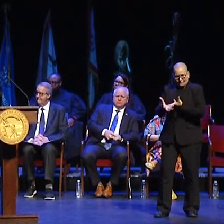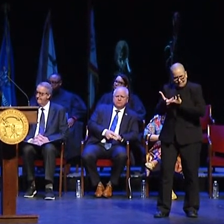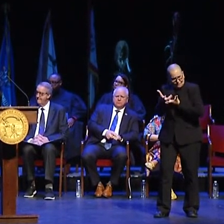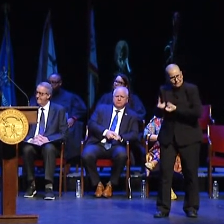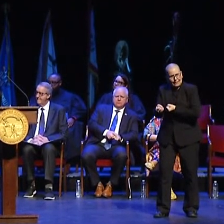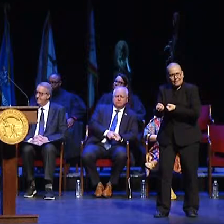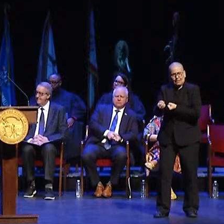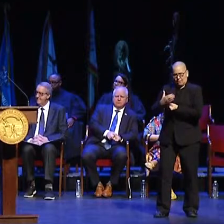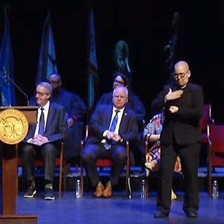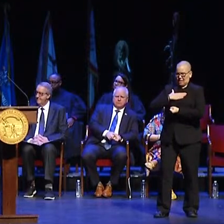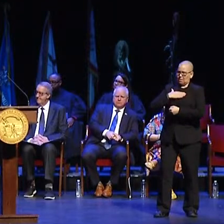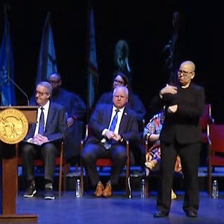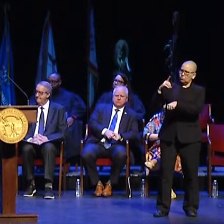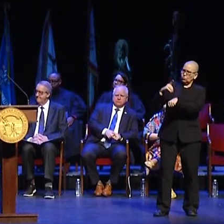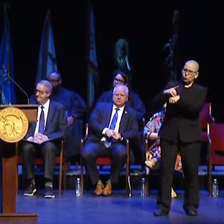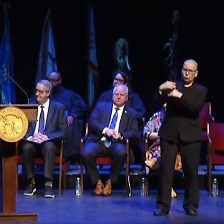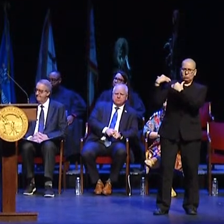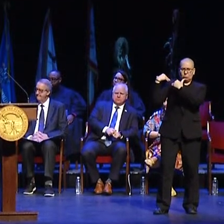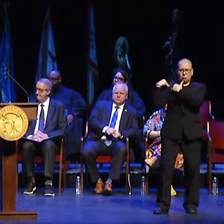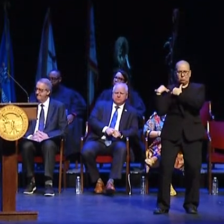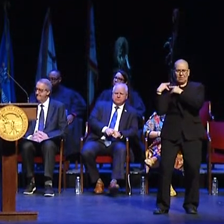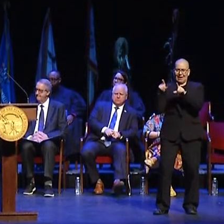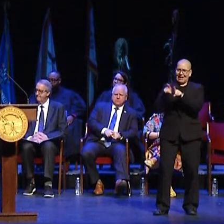my duties as Secretary of State,